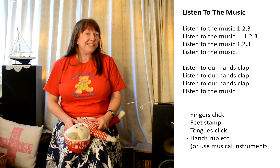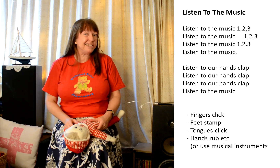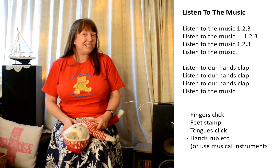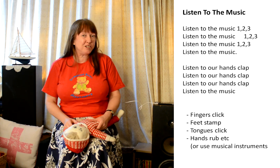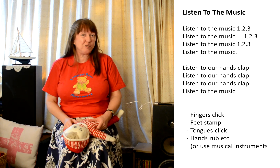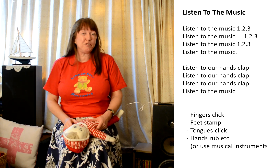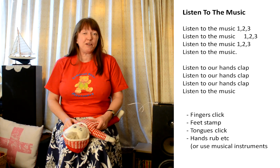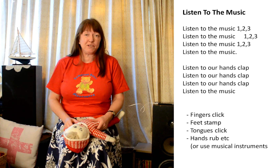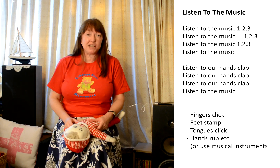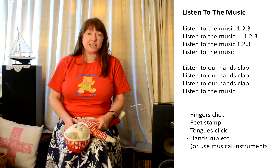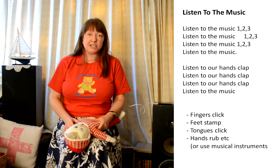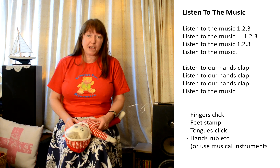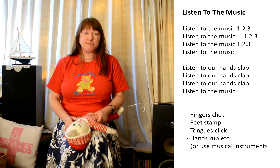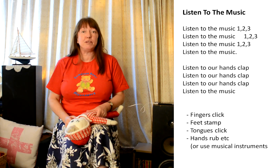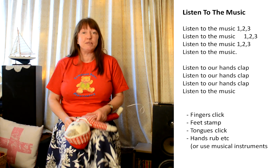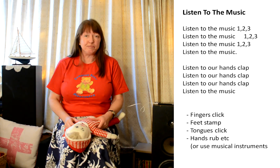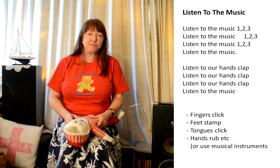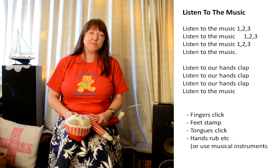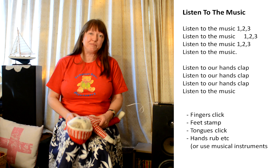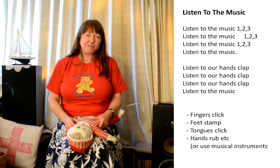Listen to a feet step.